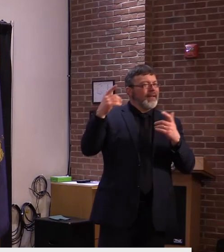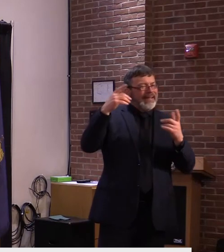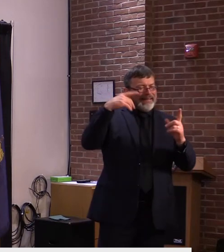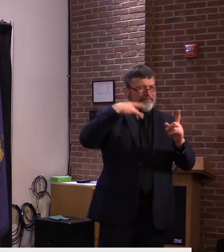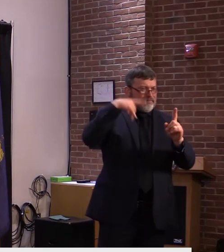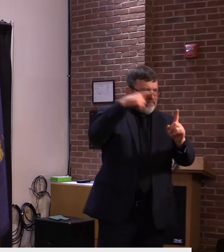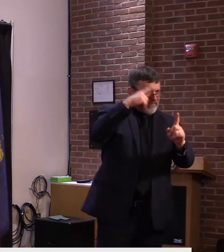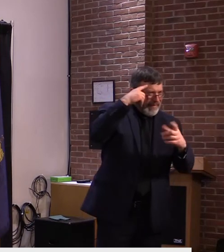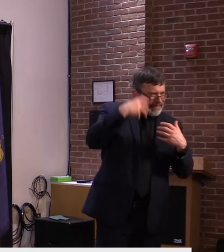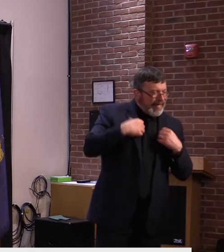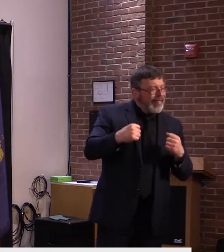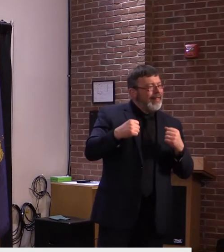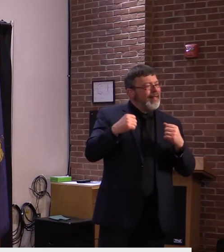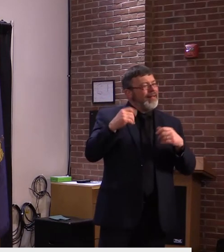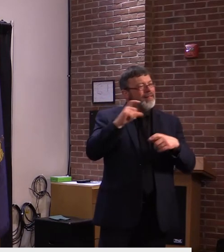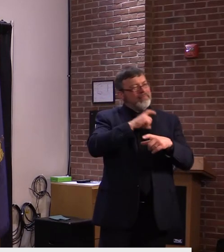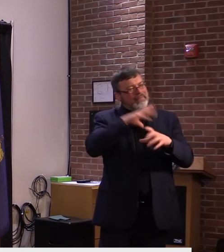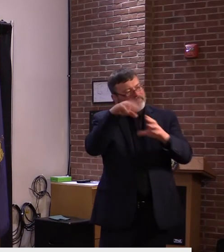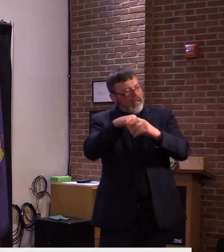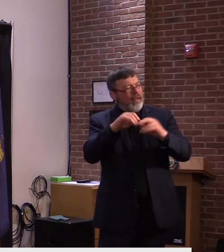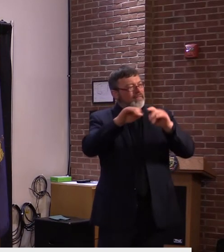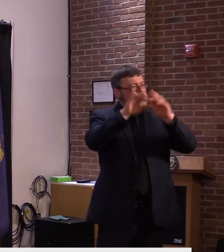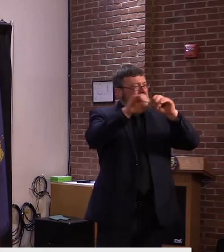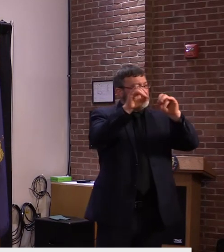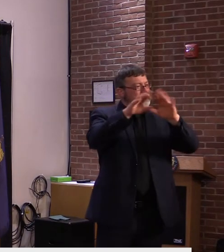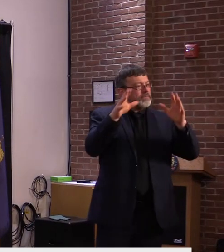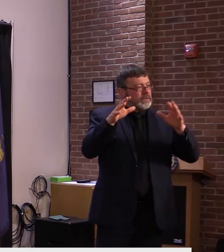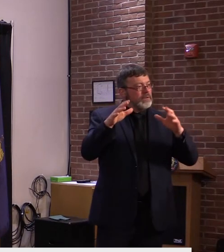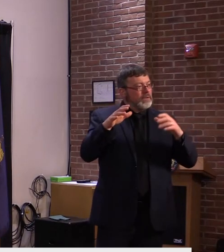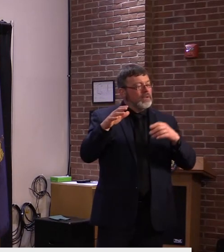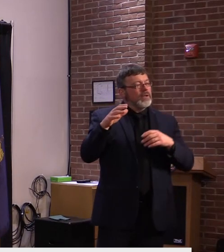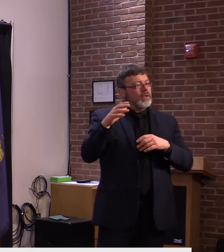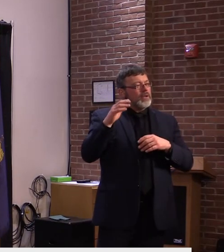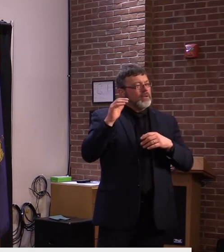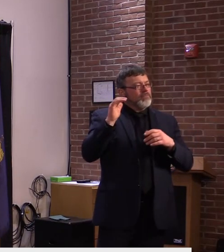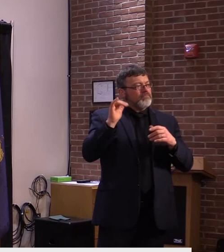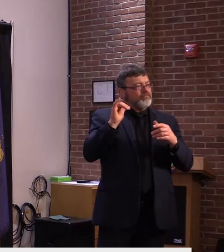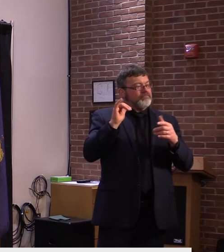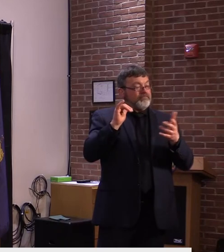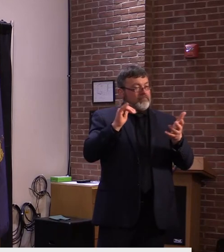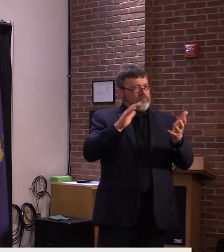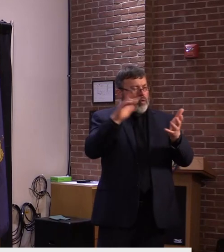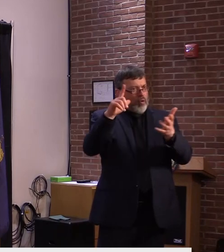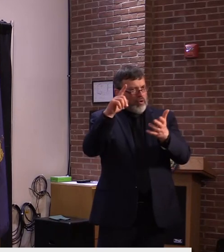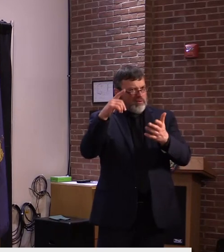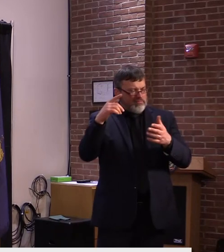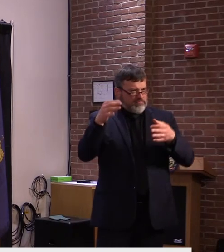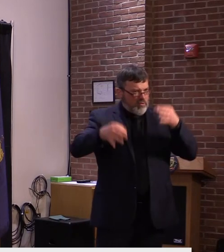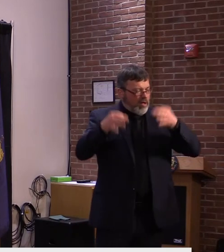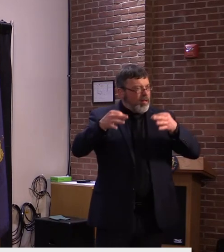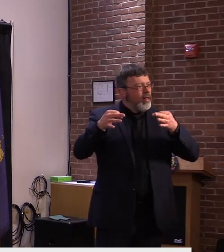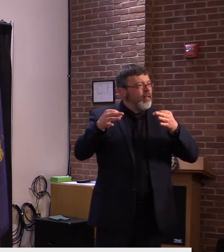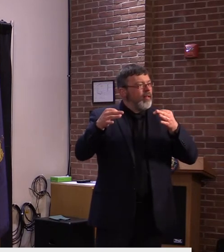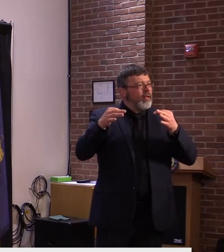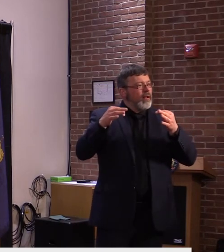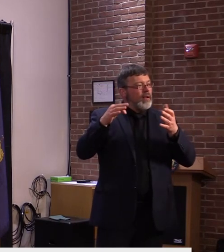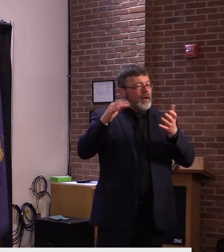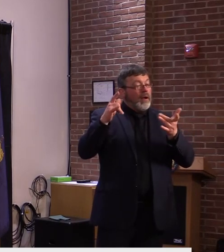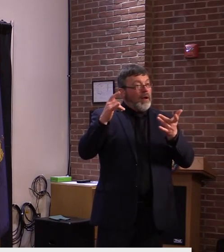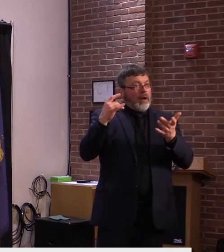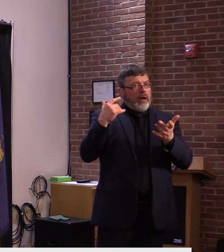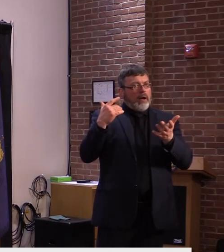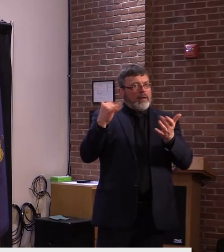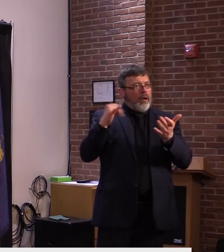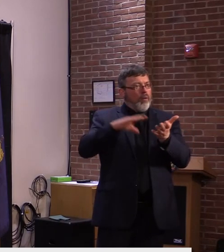was reduced. He was released a few days ago, and you may have seen the headlines. Less than a day later, he turned up in Montpelier and was arrested